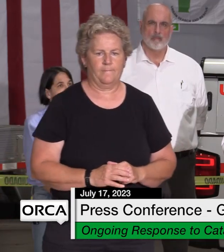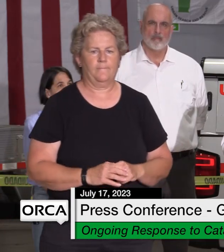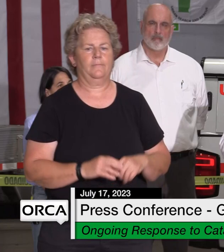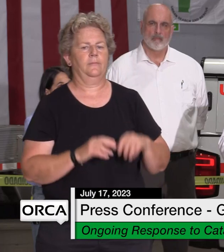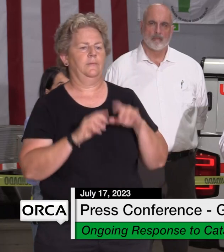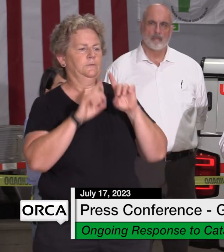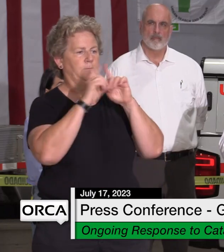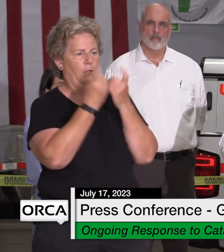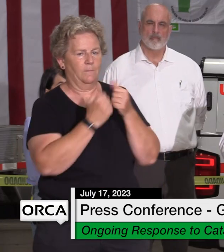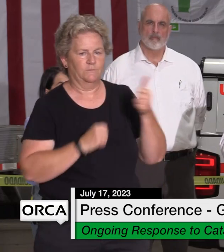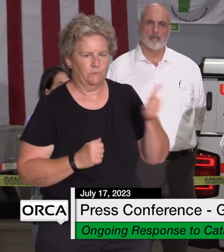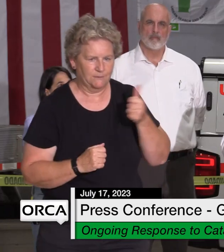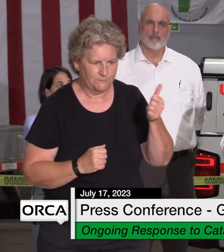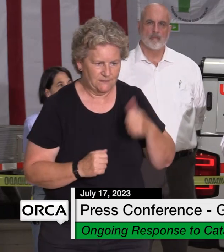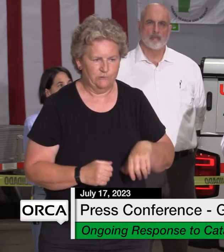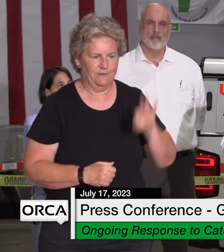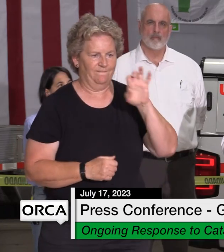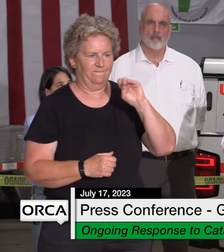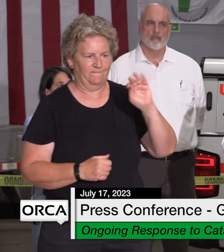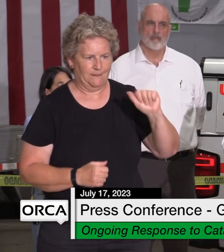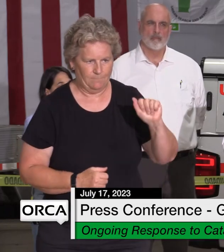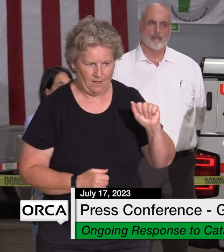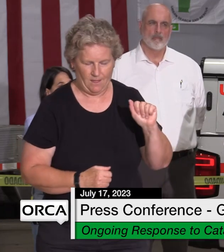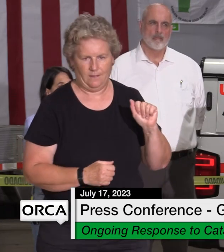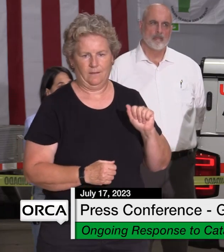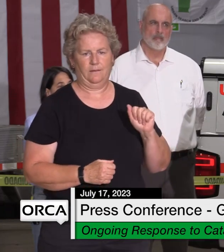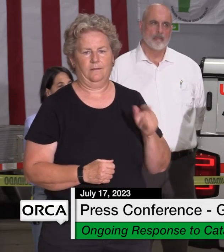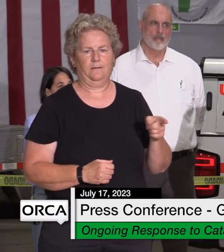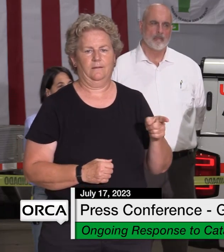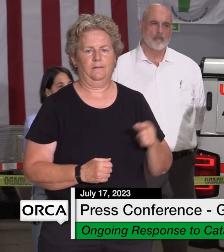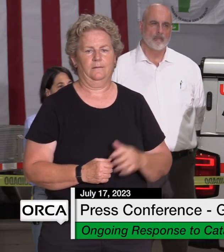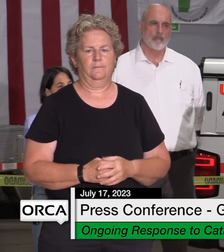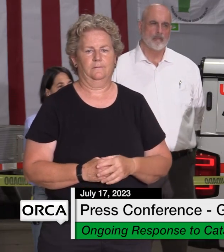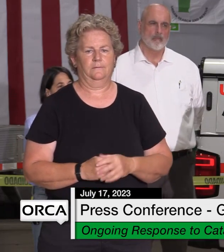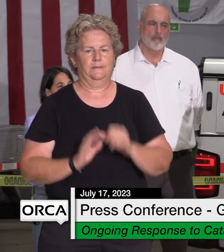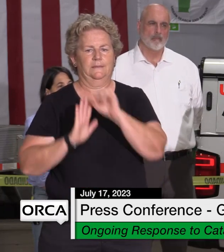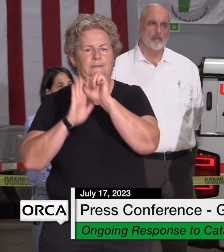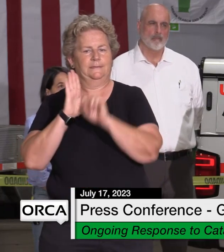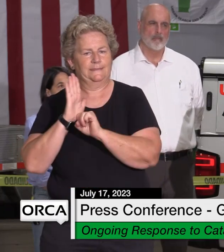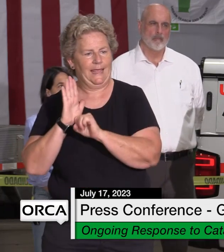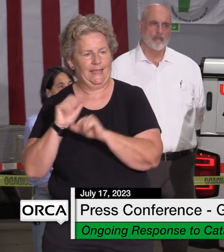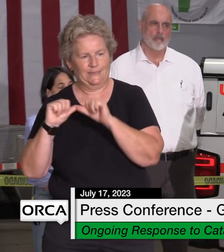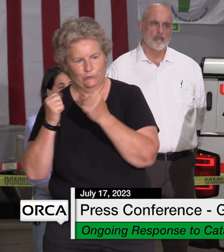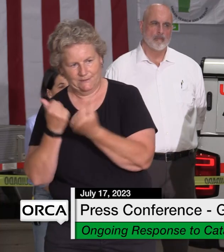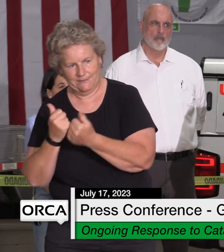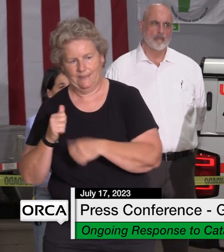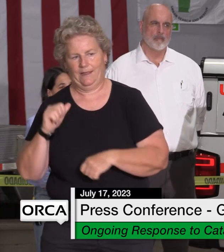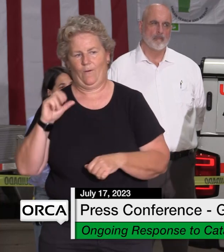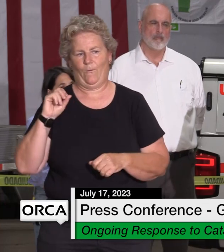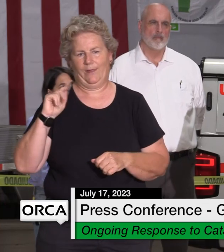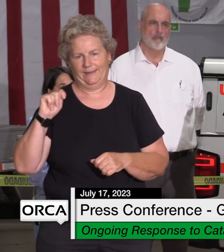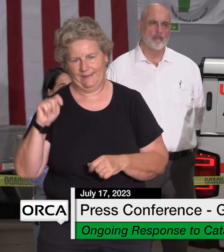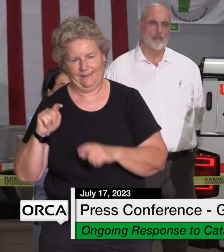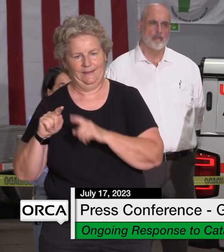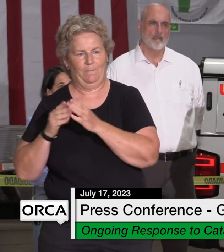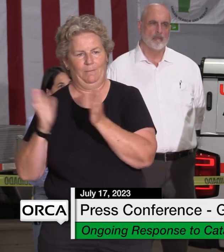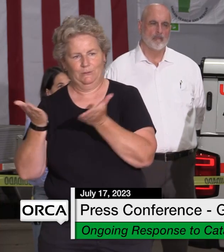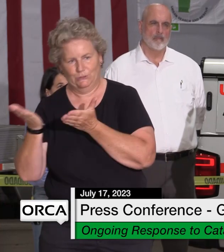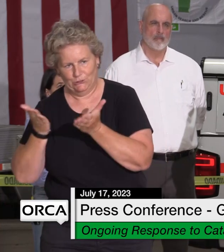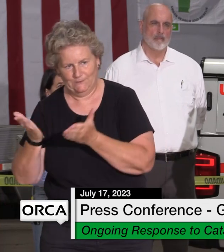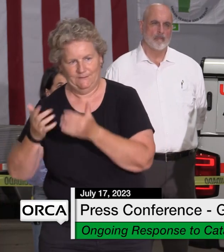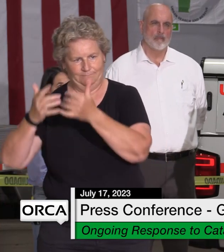so central to this response. And most importantly, want to join the governor in acknowledging the first responders who have